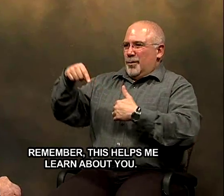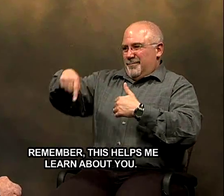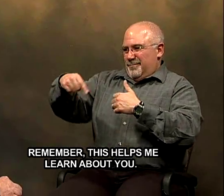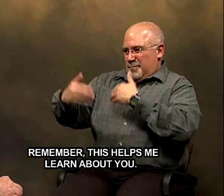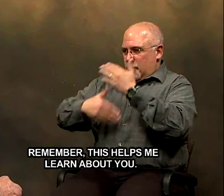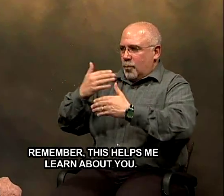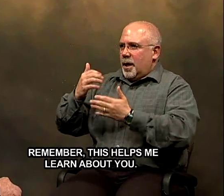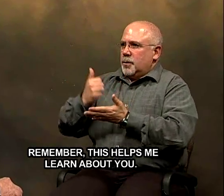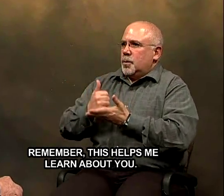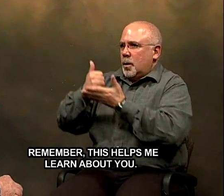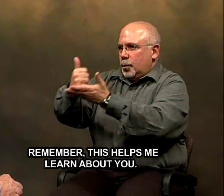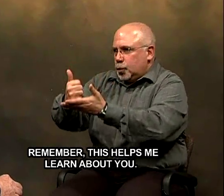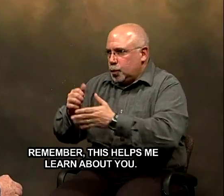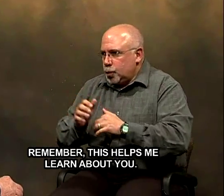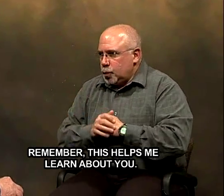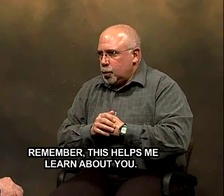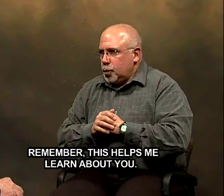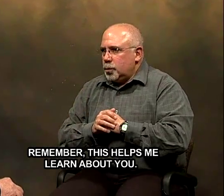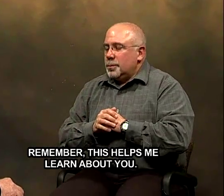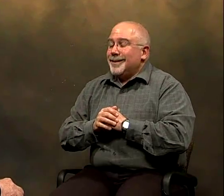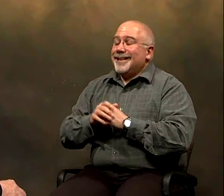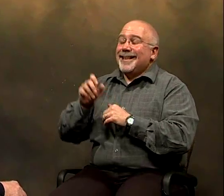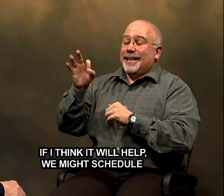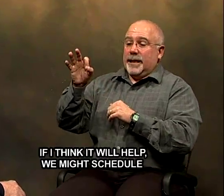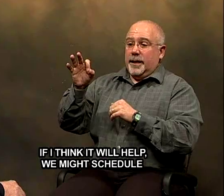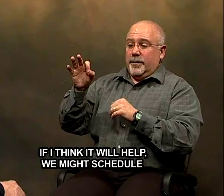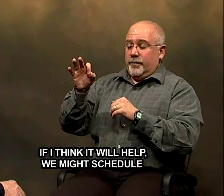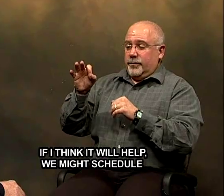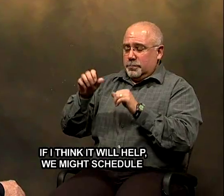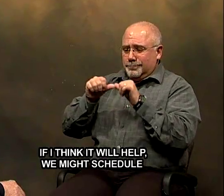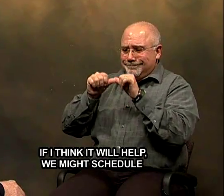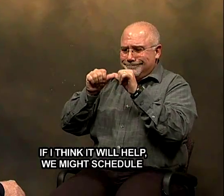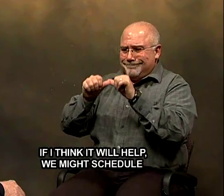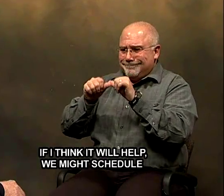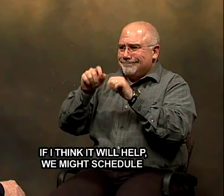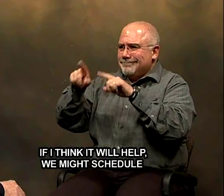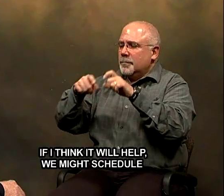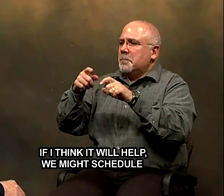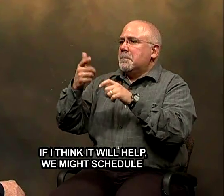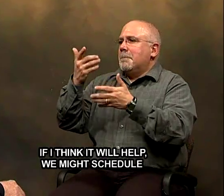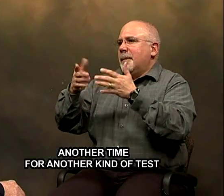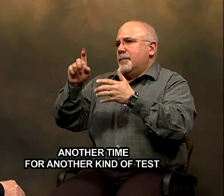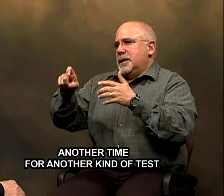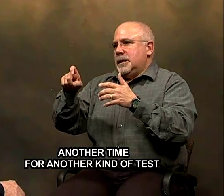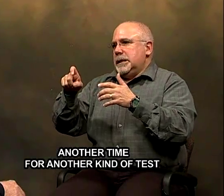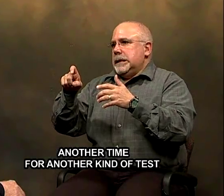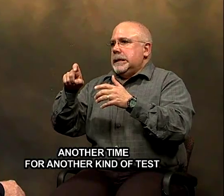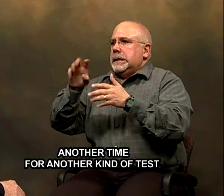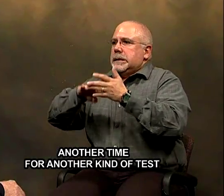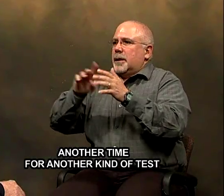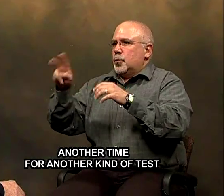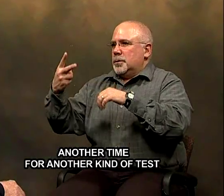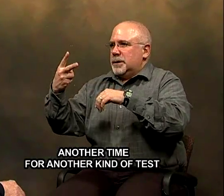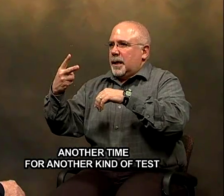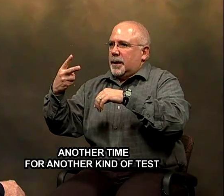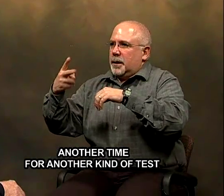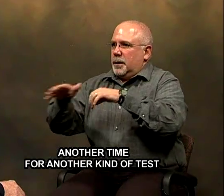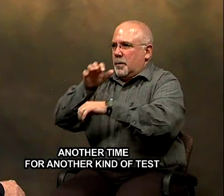Remember, this helps me learn about you. If I think it will help, we might schedule another time for another kind